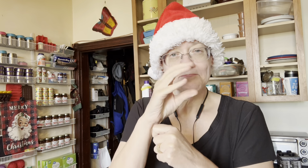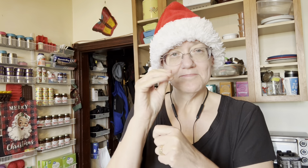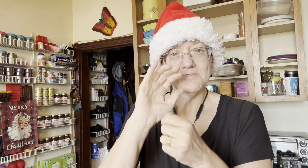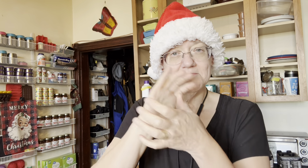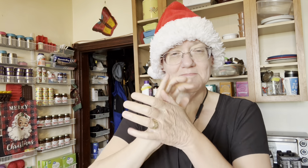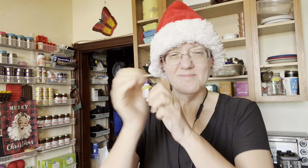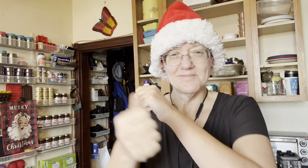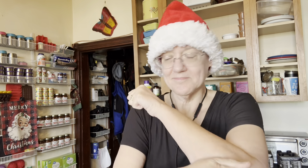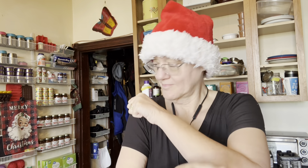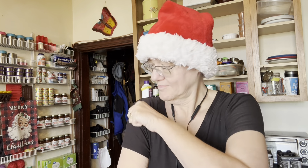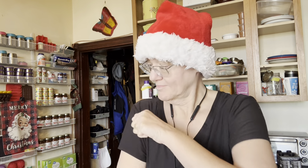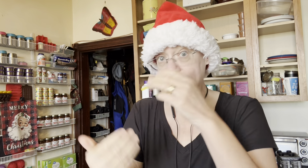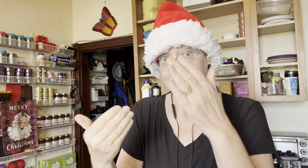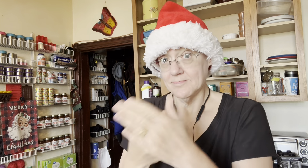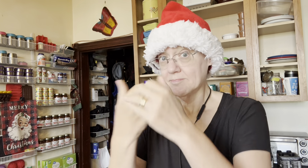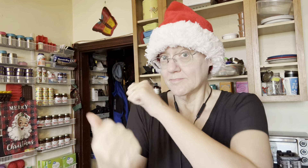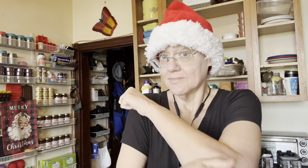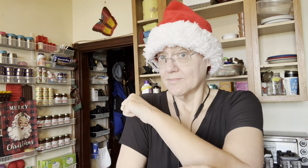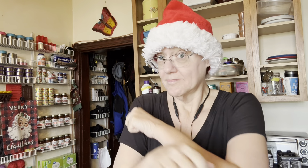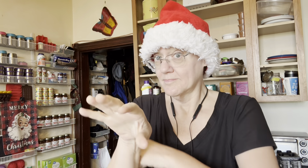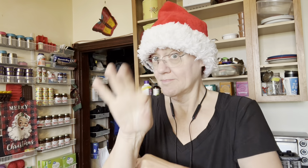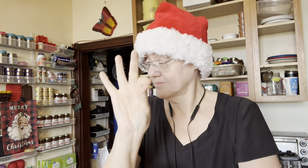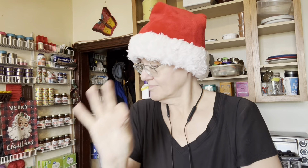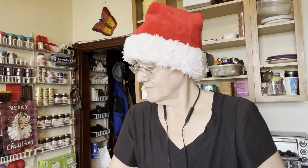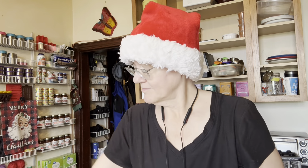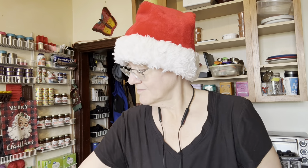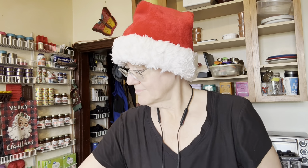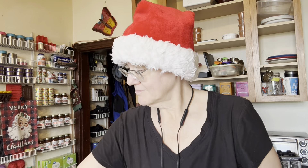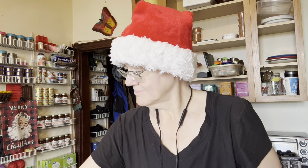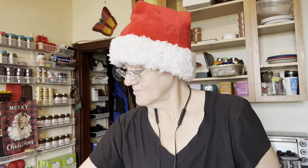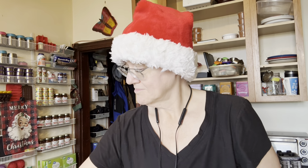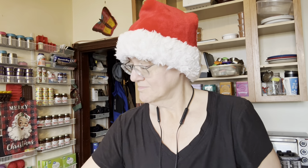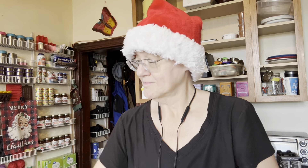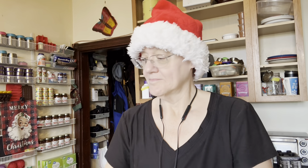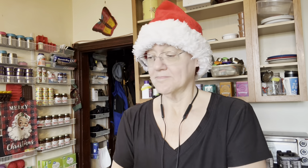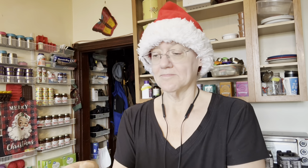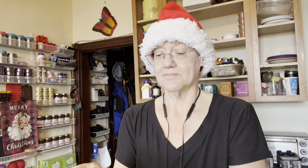lunch. He's having ham and cheese crackers. And these are some new crackers that I found.